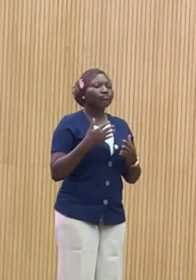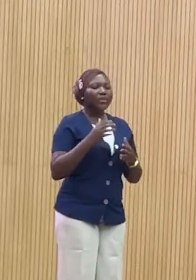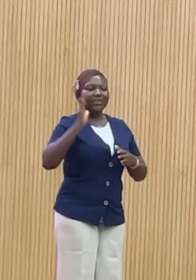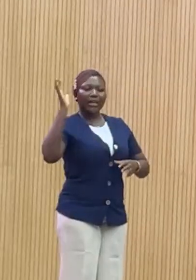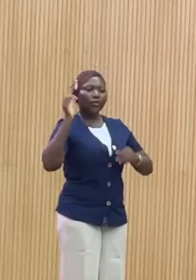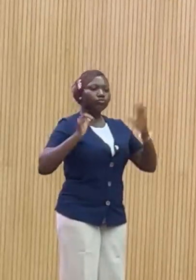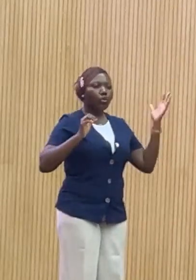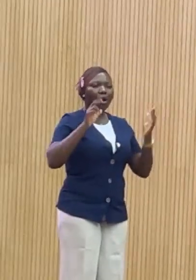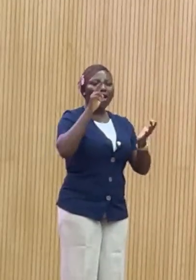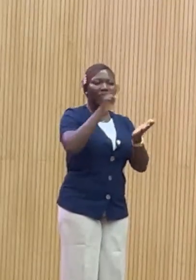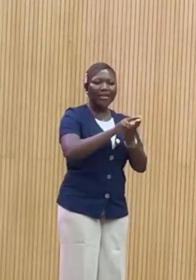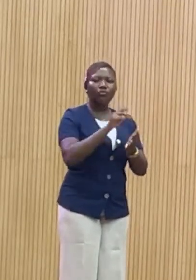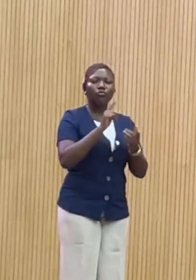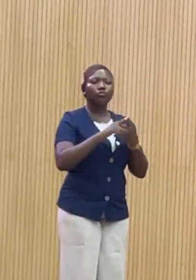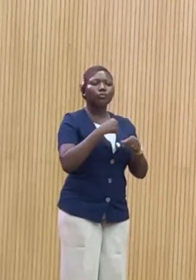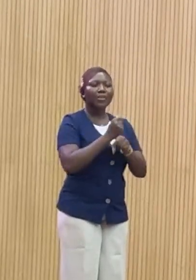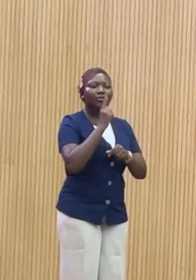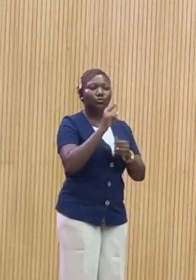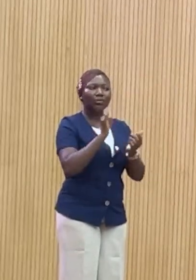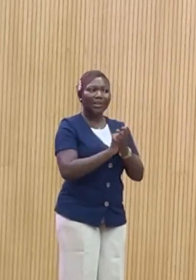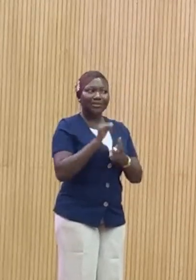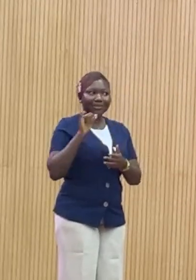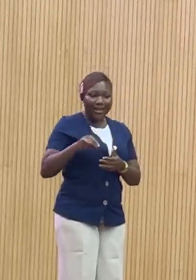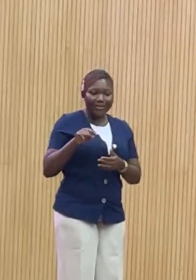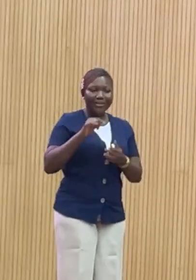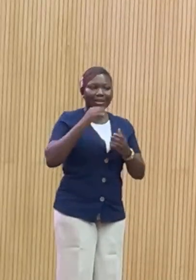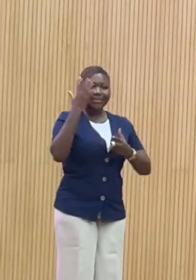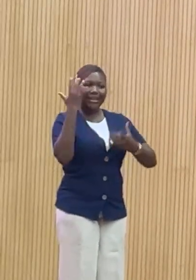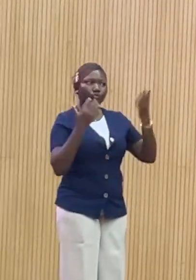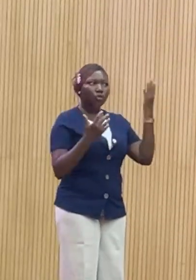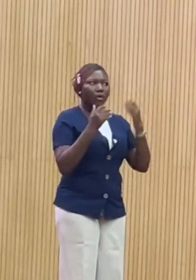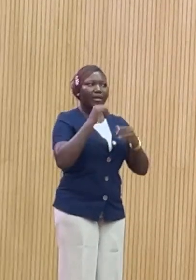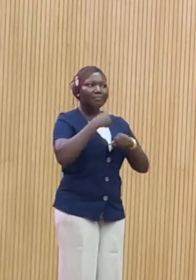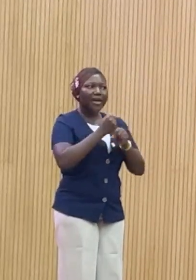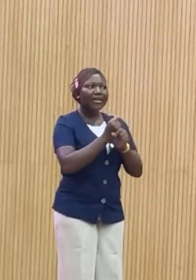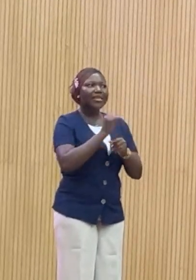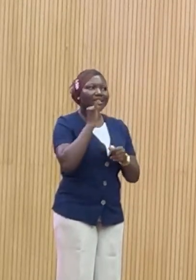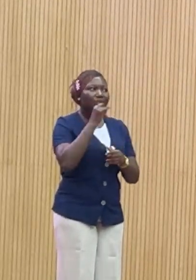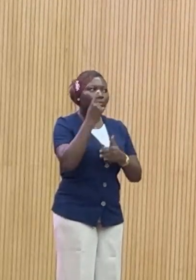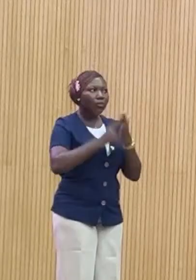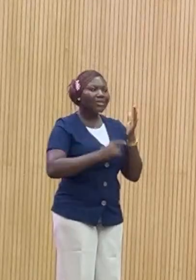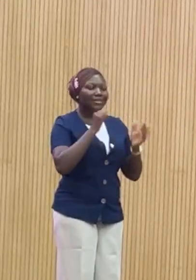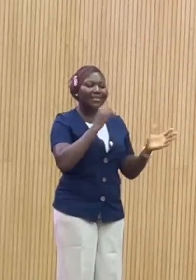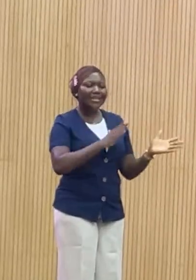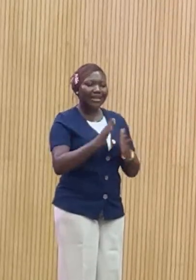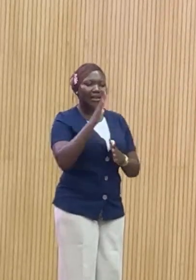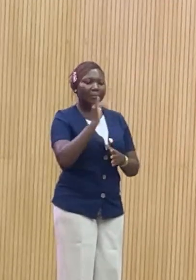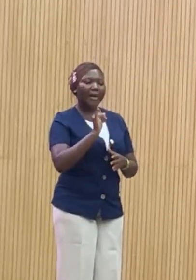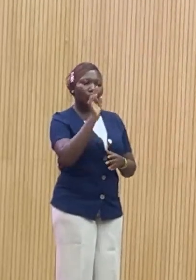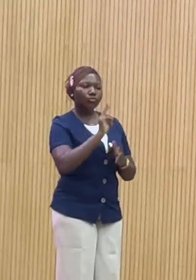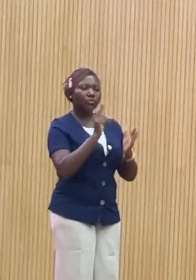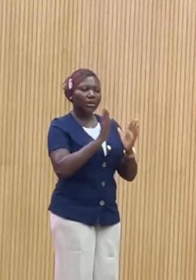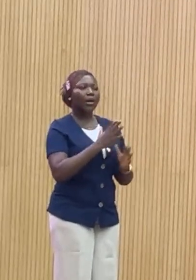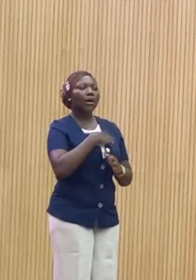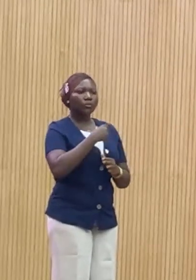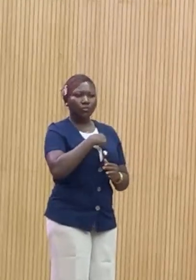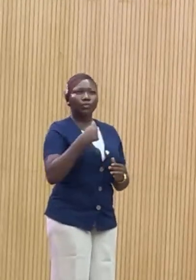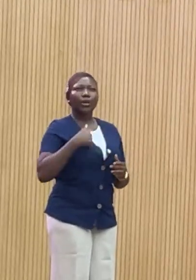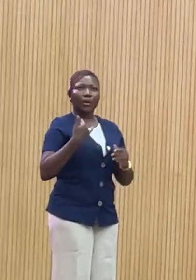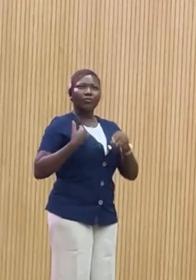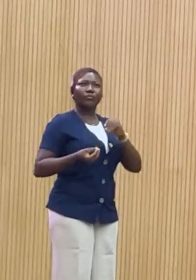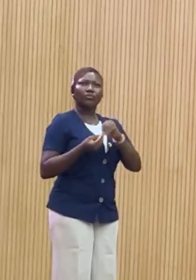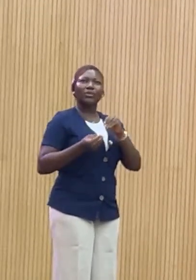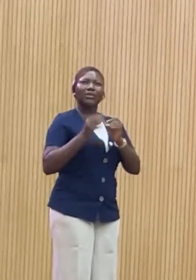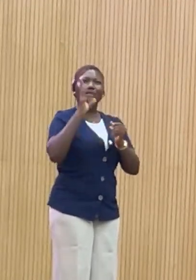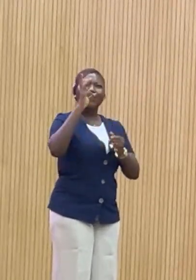validation, to make sure that a gesture that's been made is actually what was intended by the user. And so we've collected lots of data that over I want to say 6,000 samples